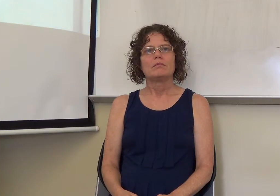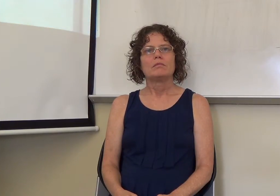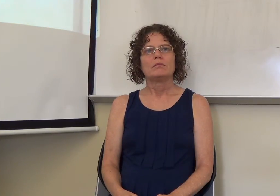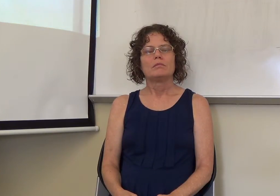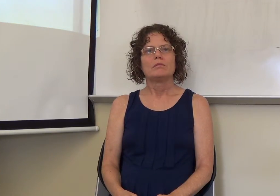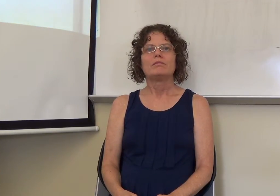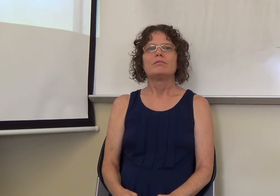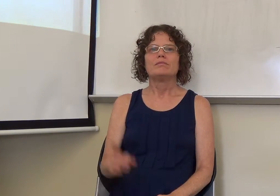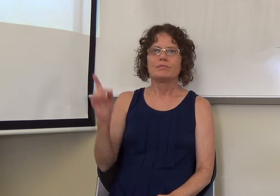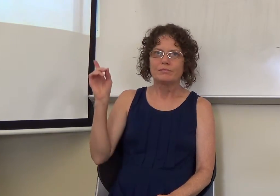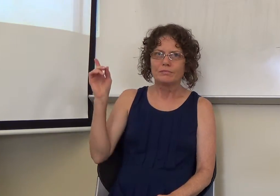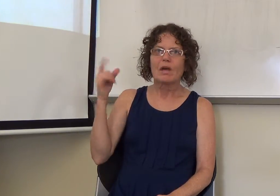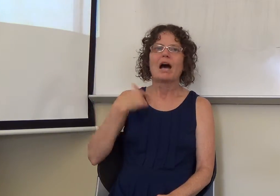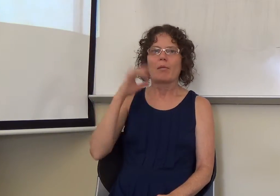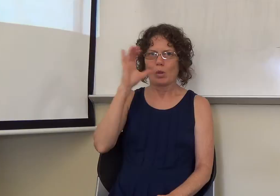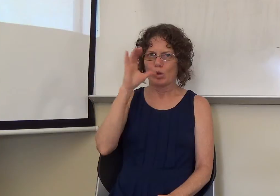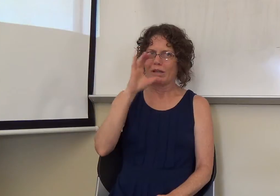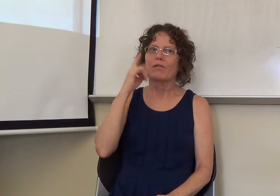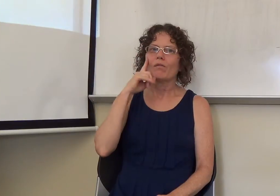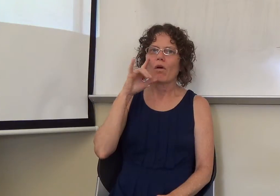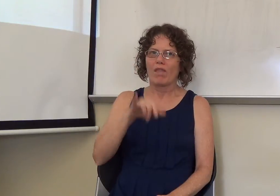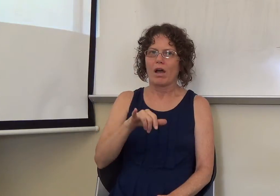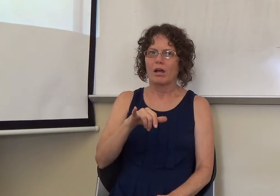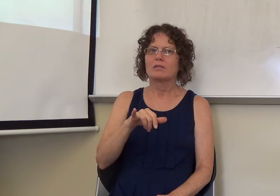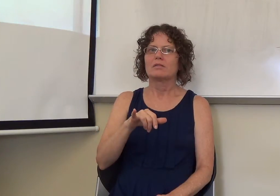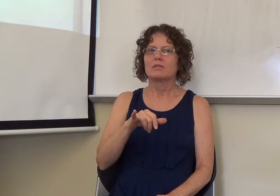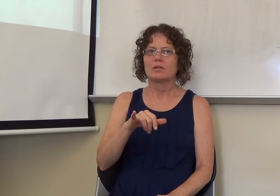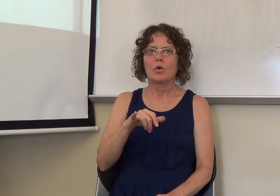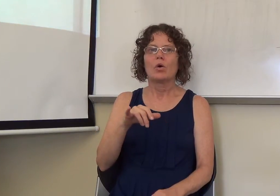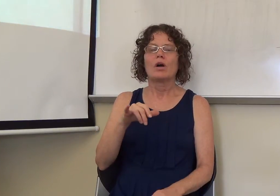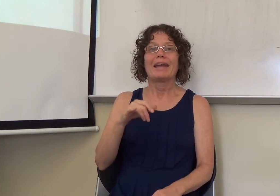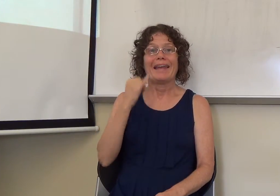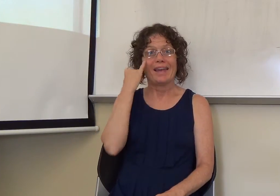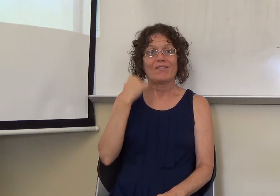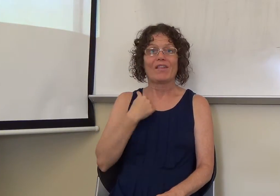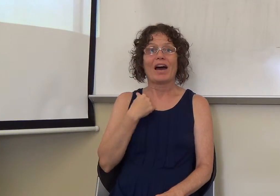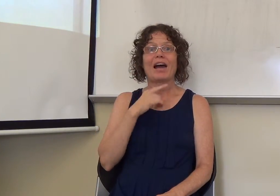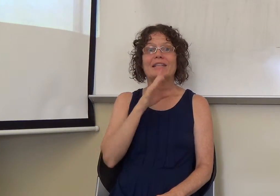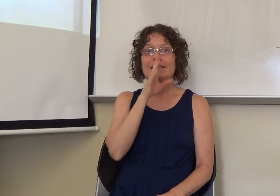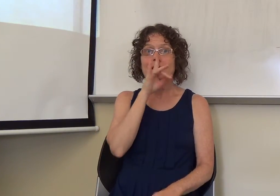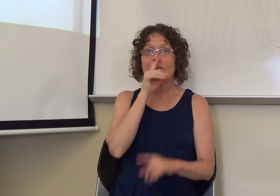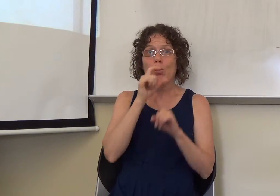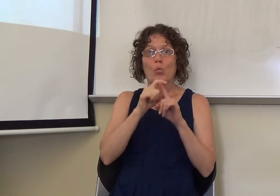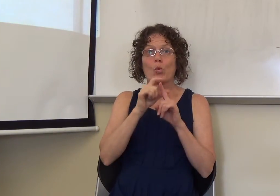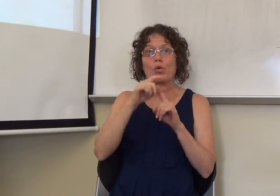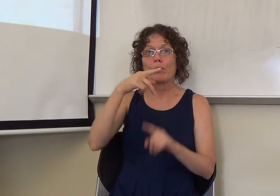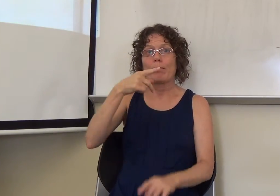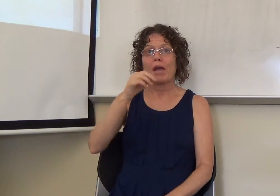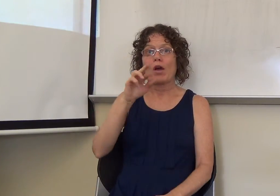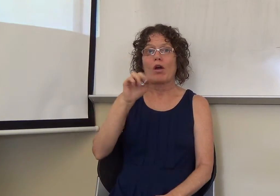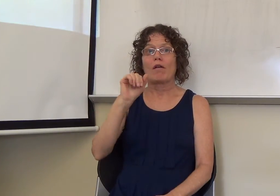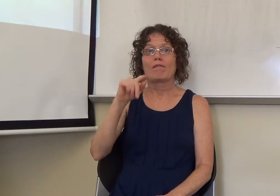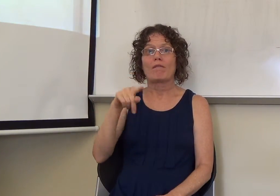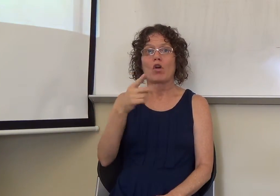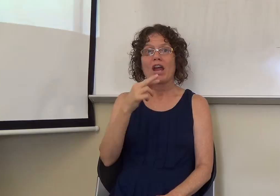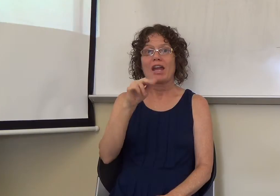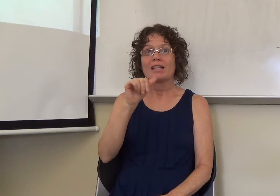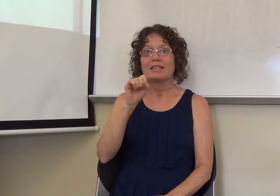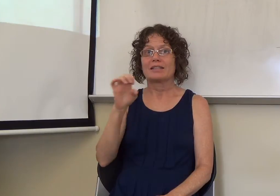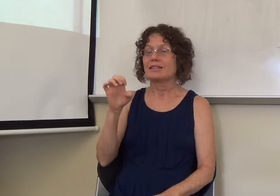That's what I'm looking for when I say paraphrase. You notice I didn't use this word, I didn't use